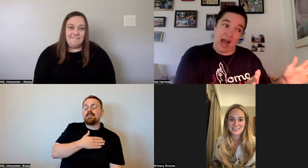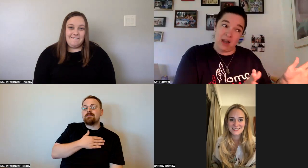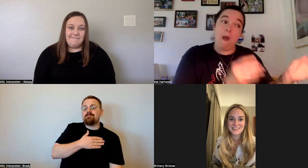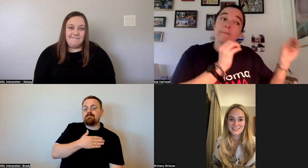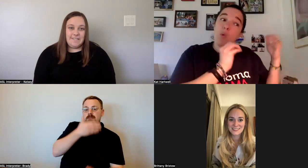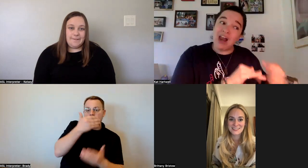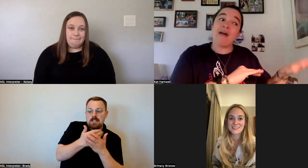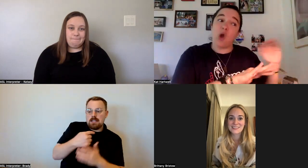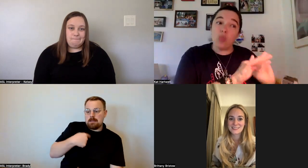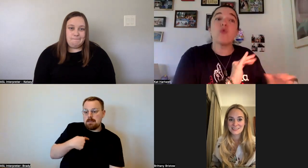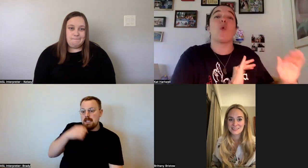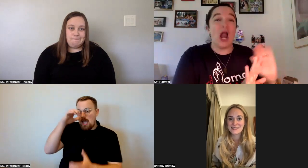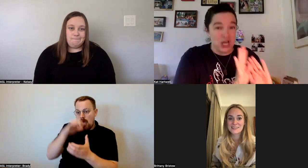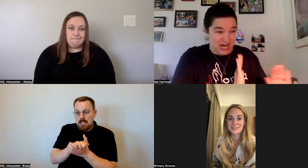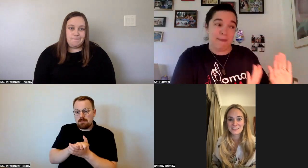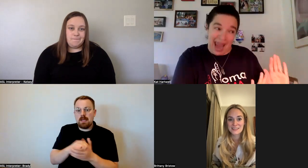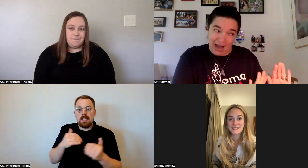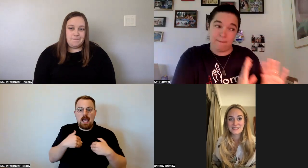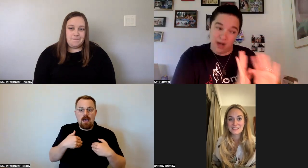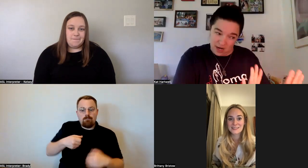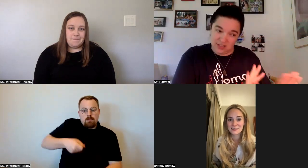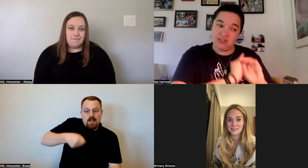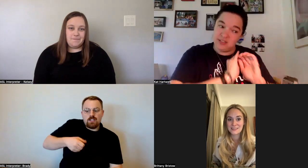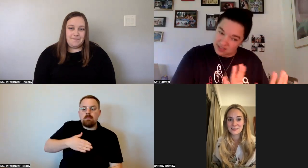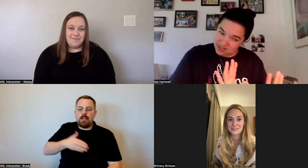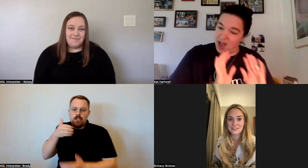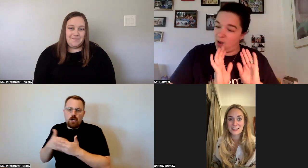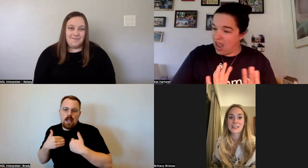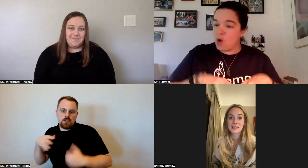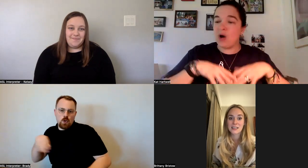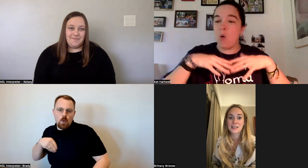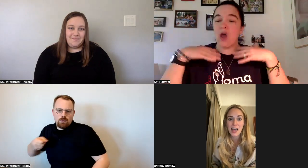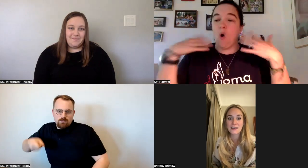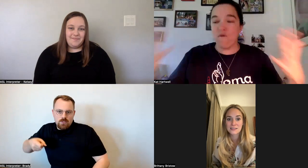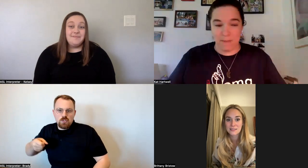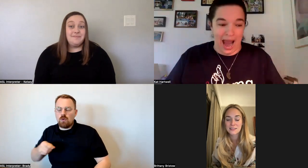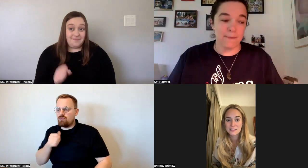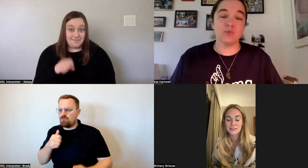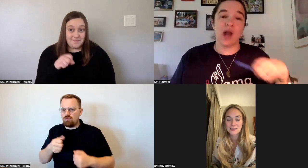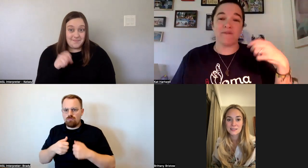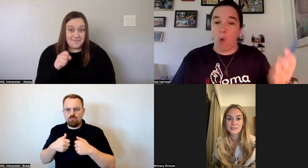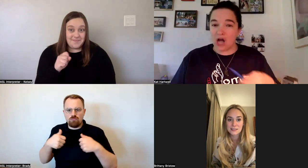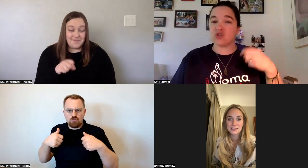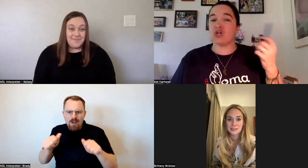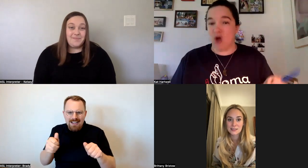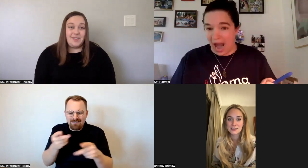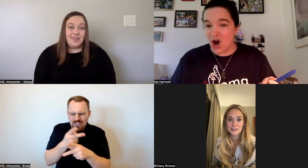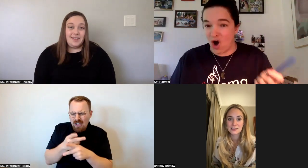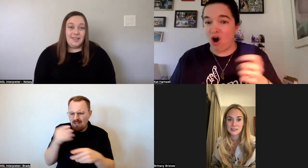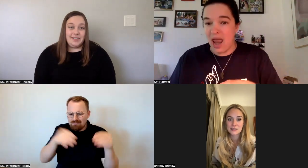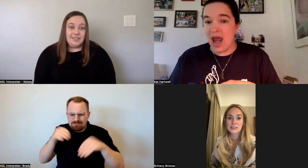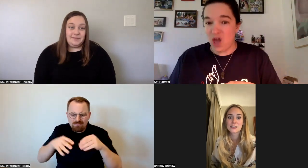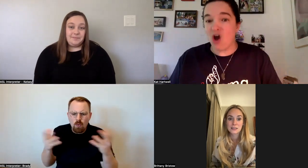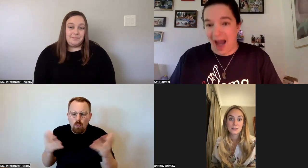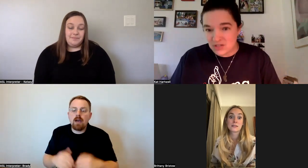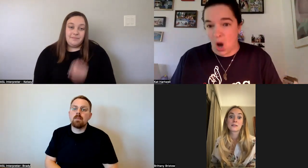like, fine. But we're gonna have to go through what you're gonna pack because we Yeah, don't want to overpack. Because we have a washer,